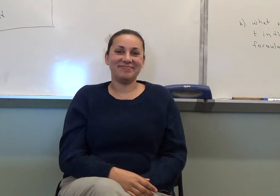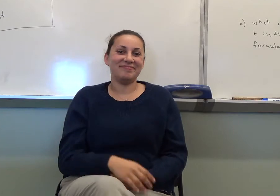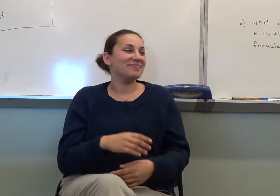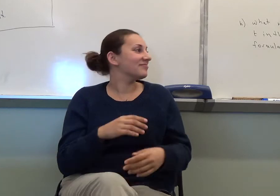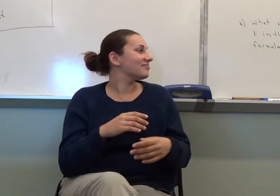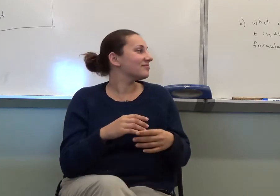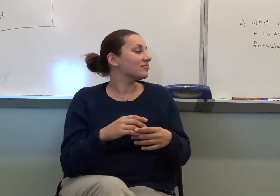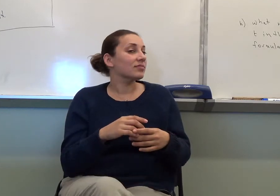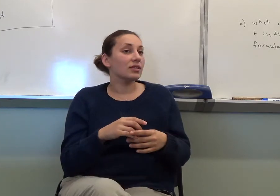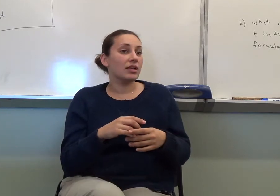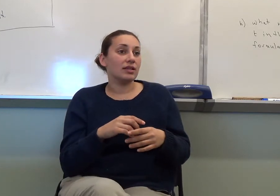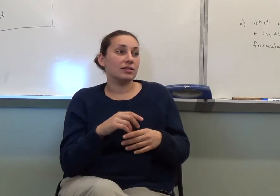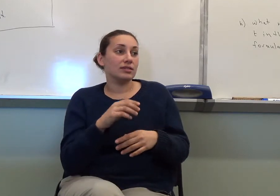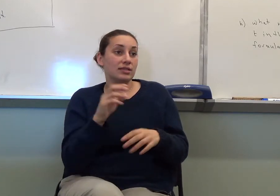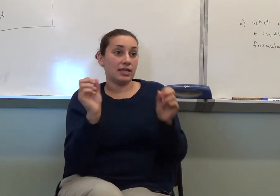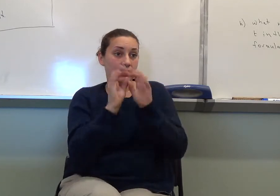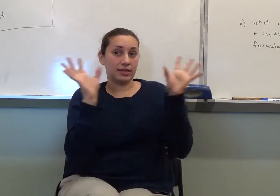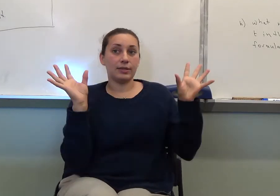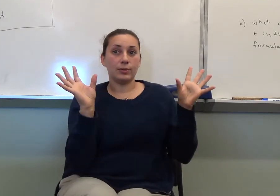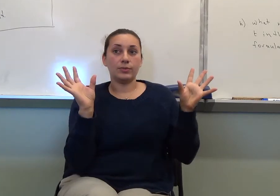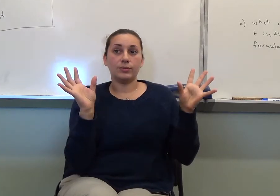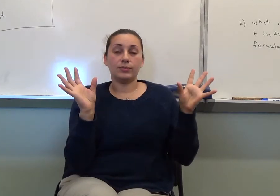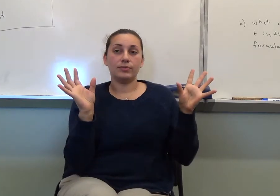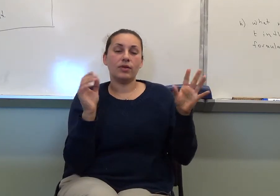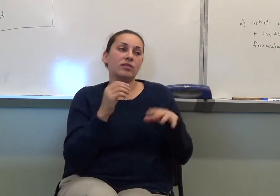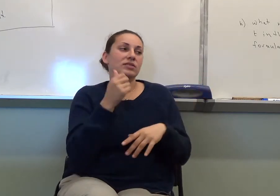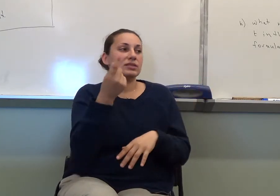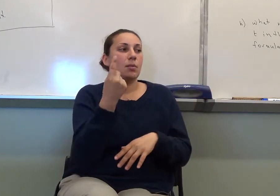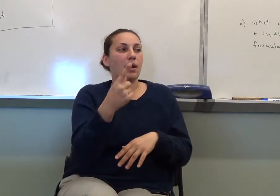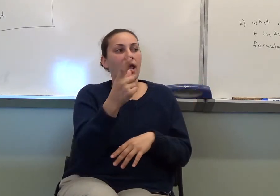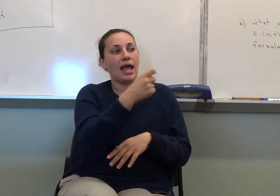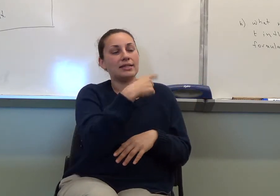that answer the question?